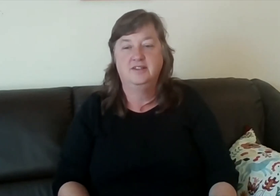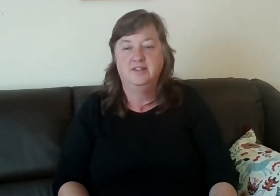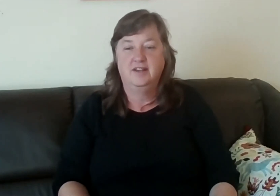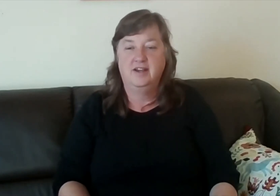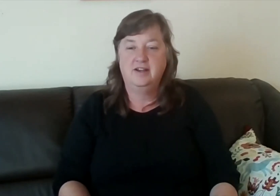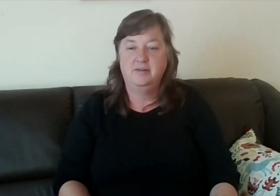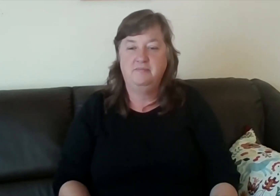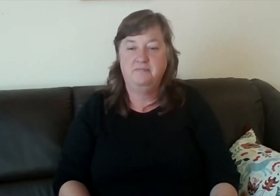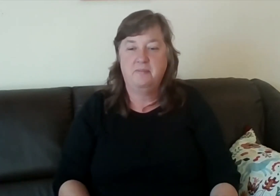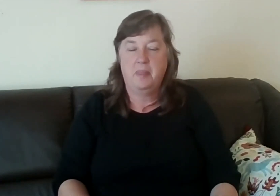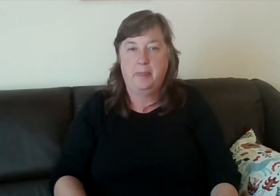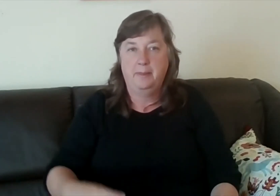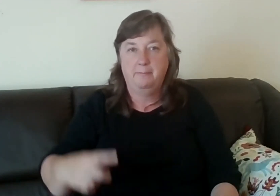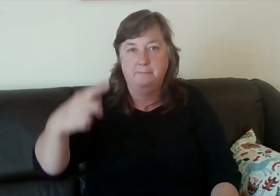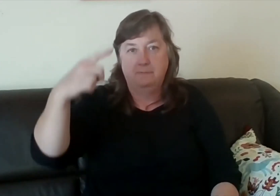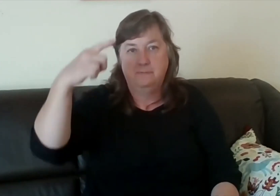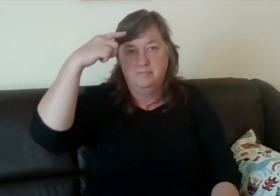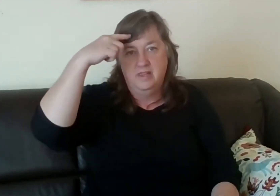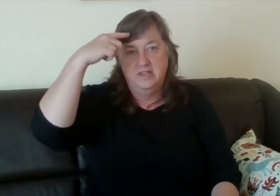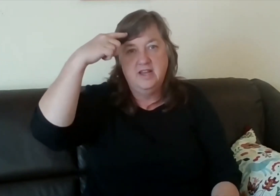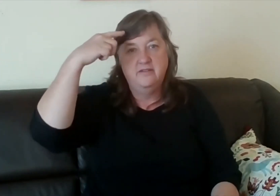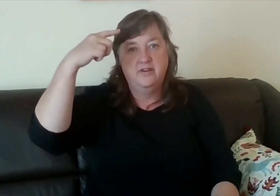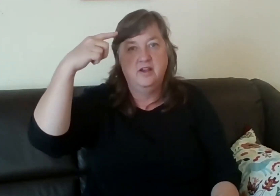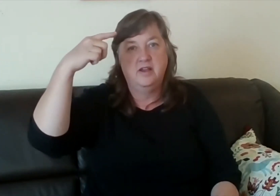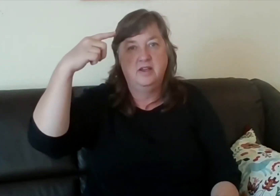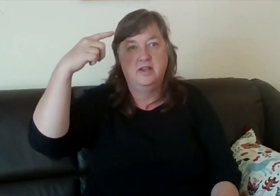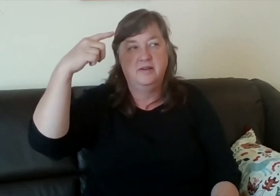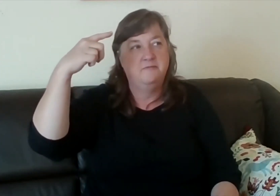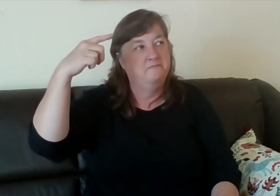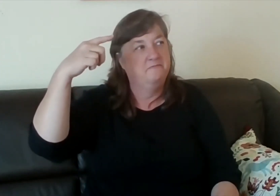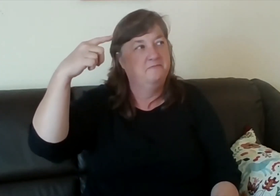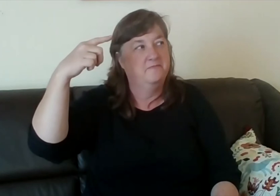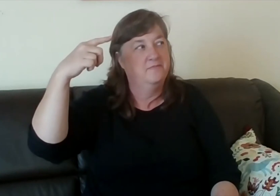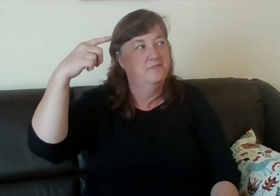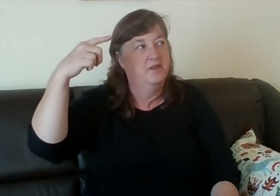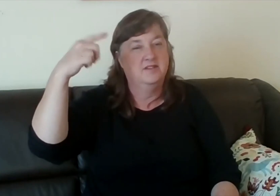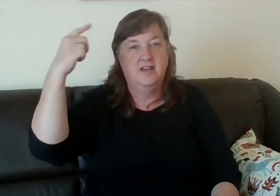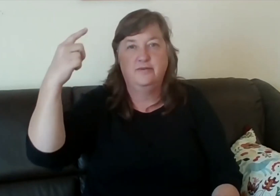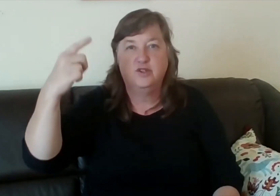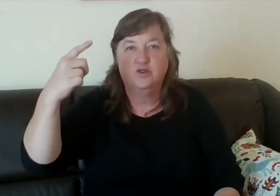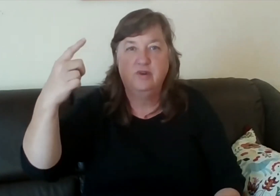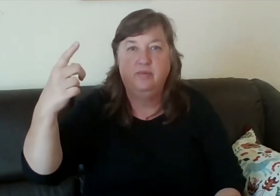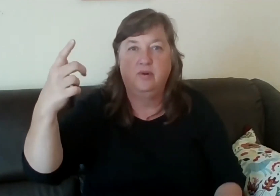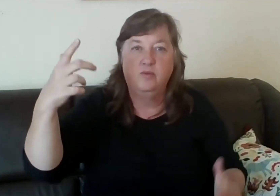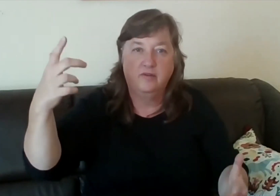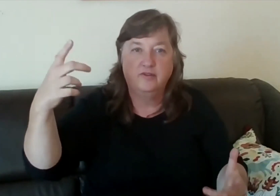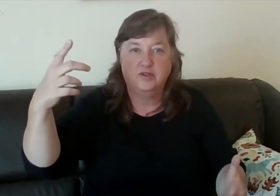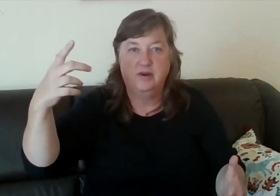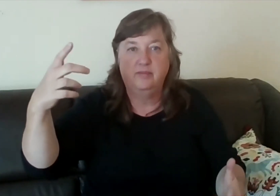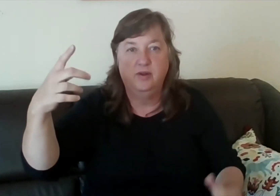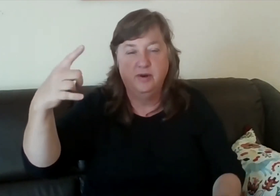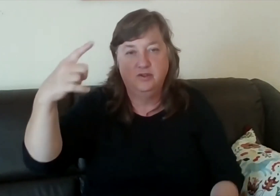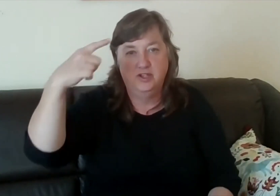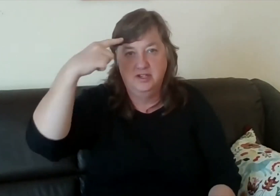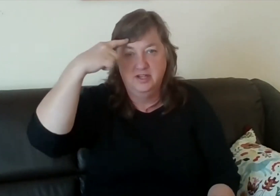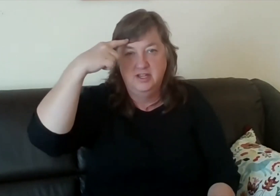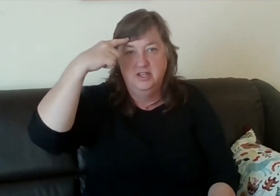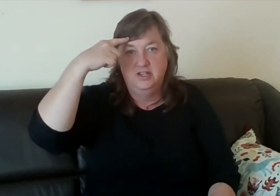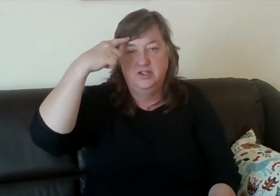It's kind of It's kind of a cerebral, more of a cerebral emotion.